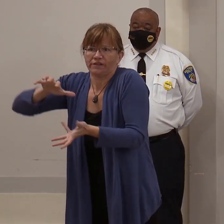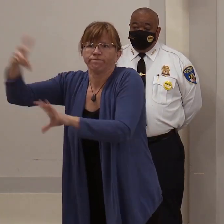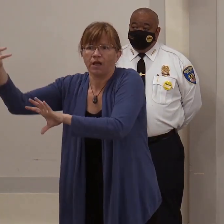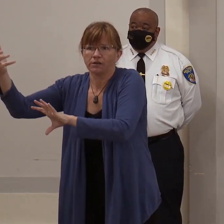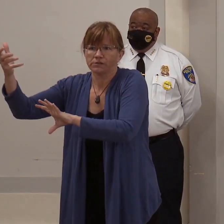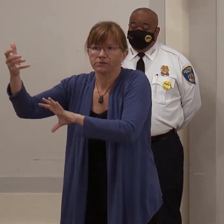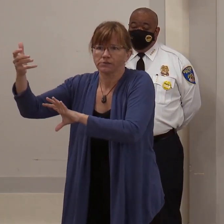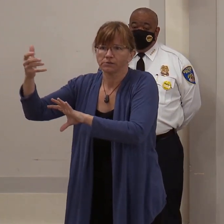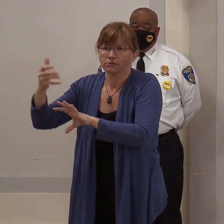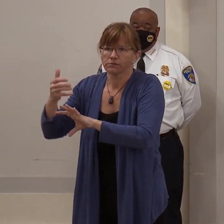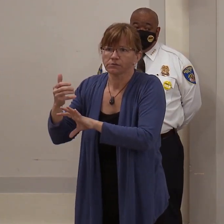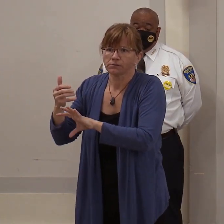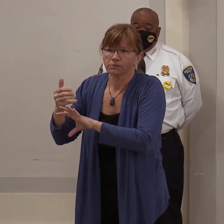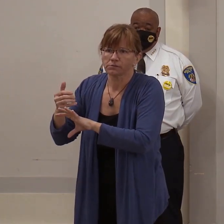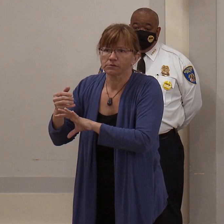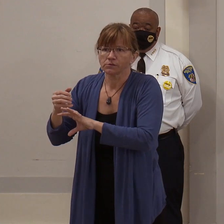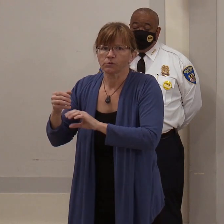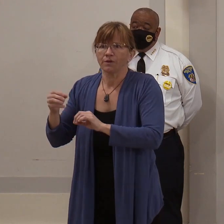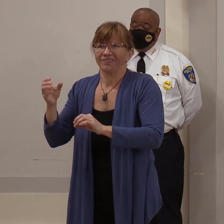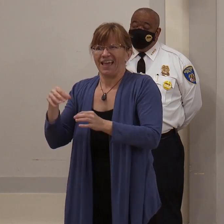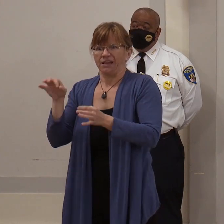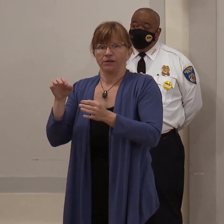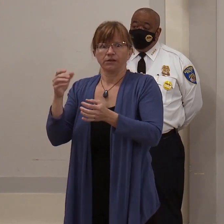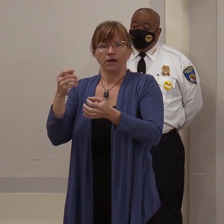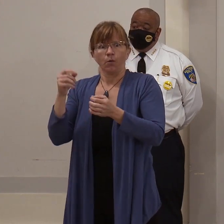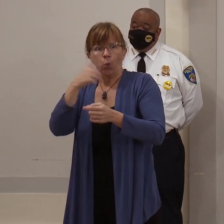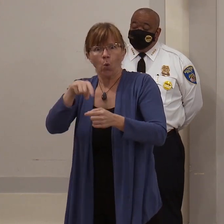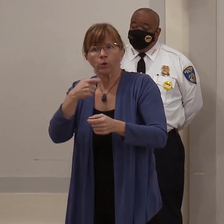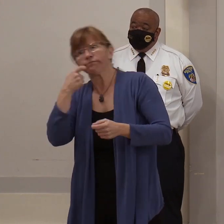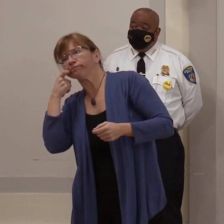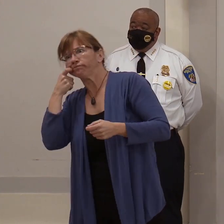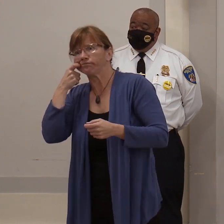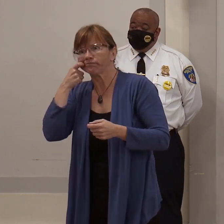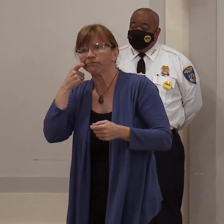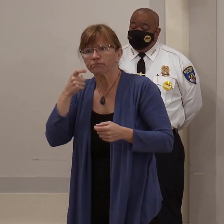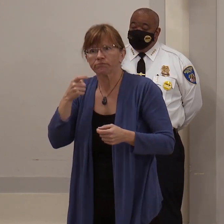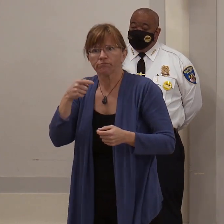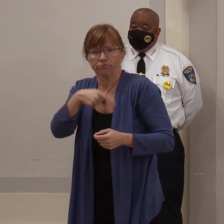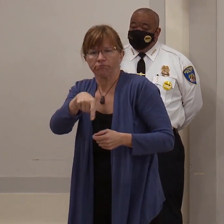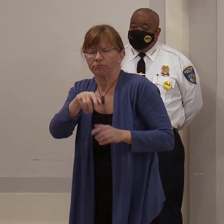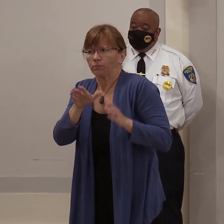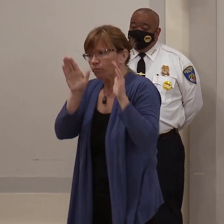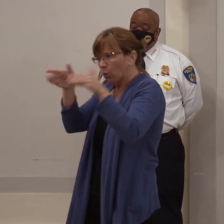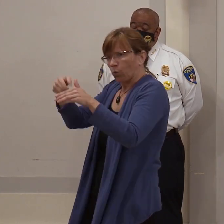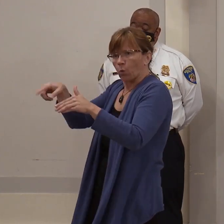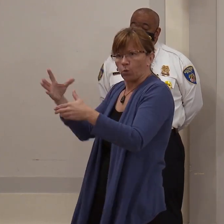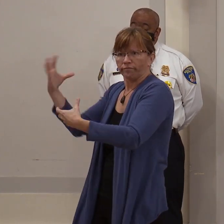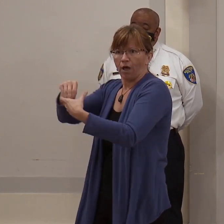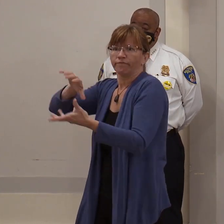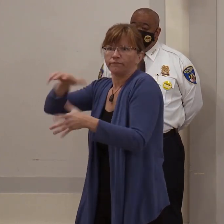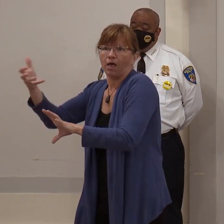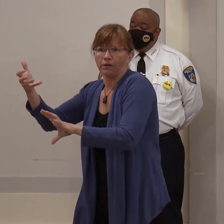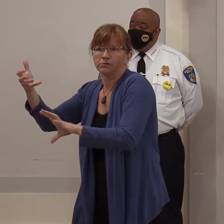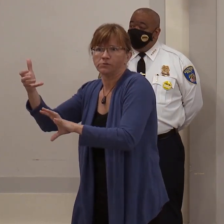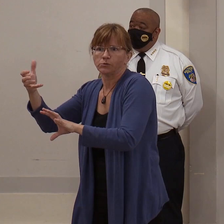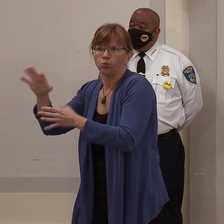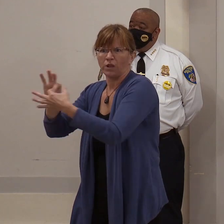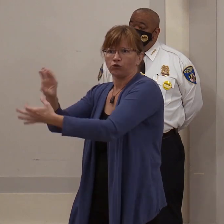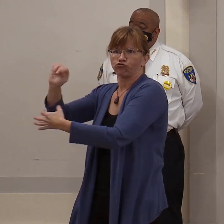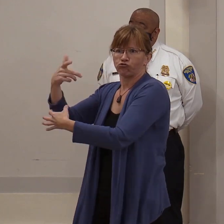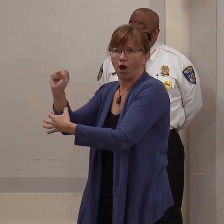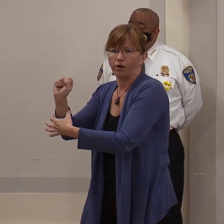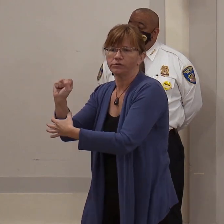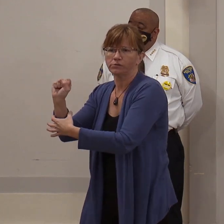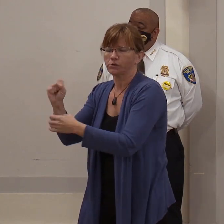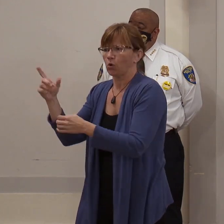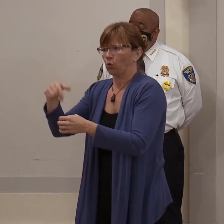inherently criminal. We need them focused on the people that are driving drugs and violence through organizations, and that's what they will continue to do.